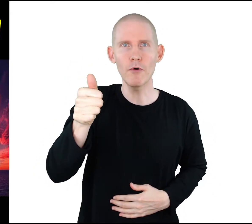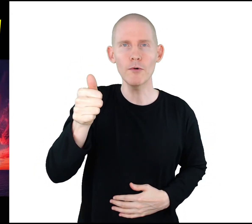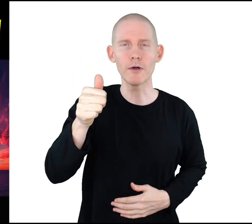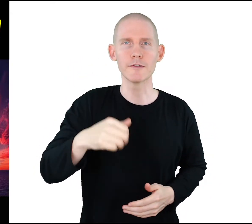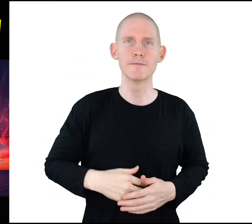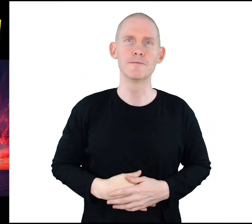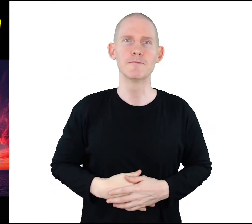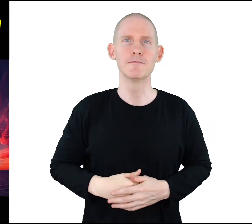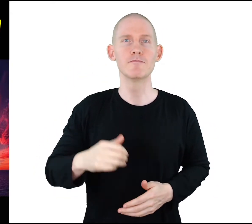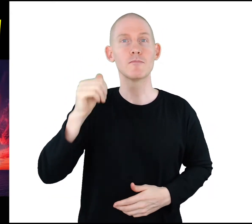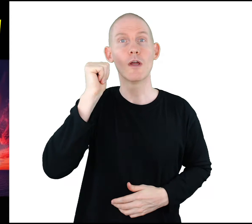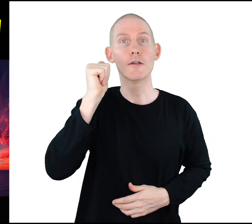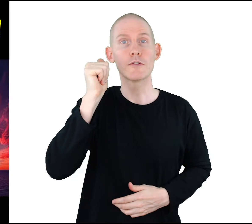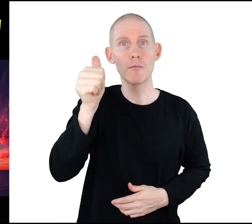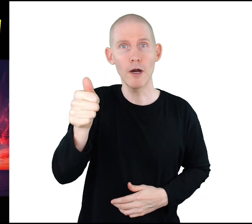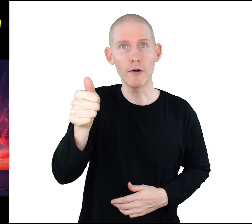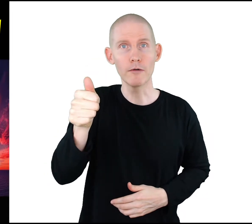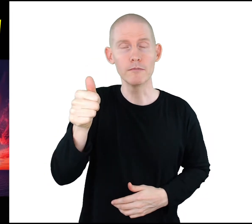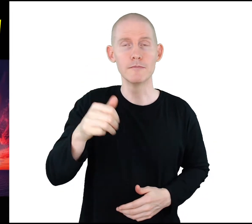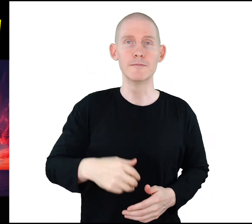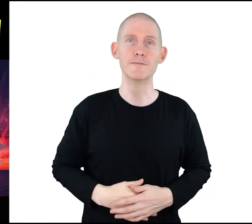forward. Tomorrow.